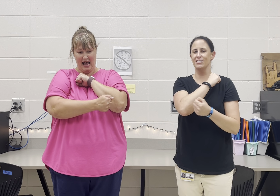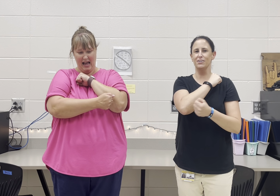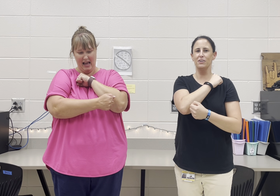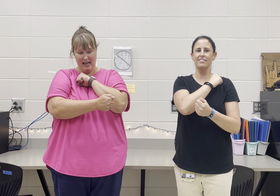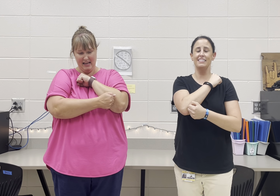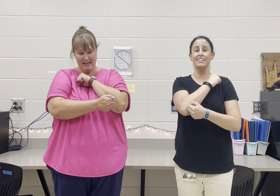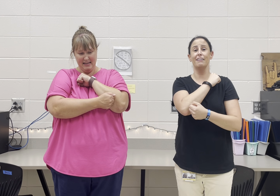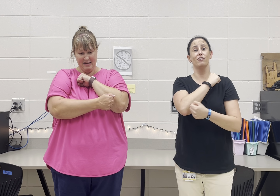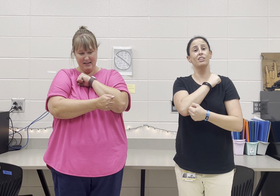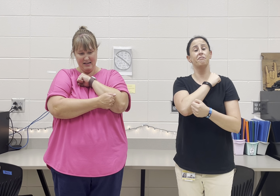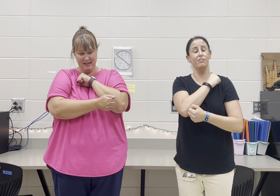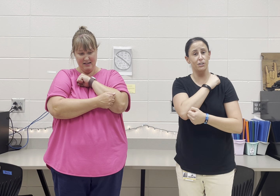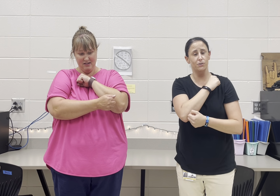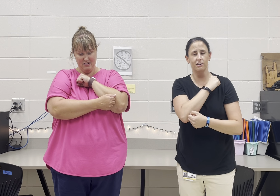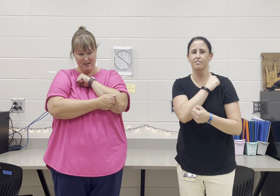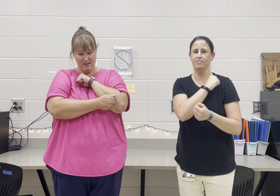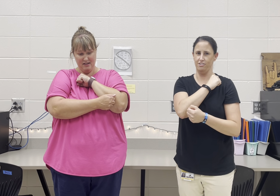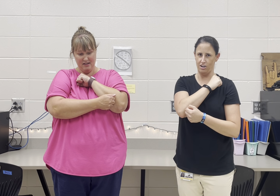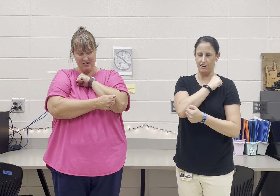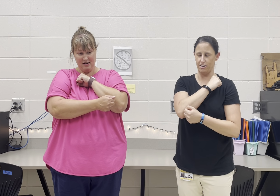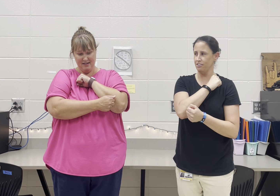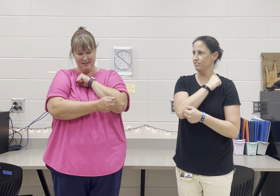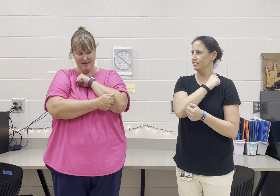Also the sign for the food, cracker.